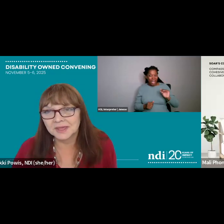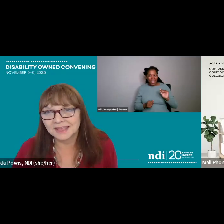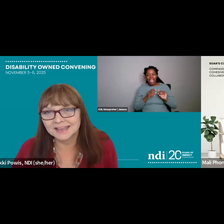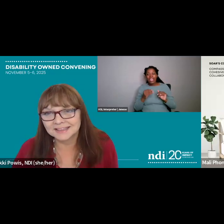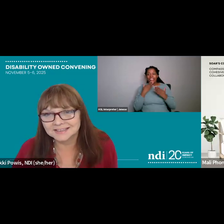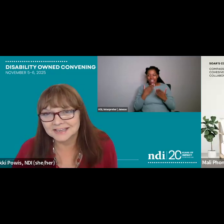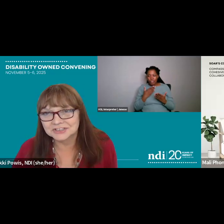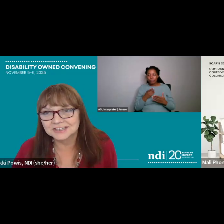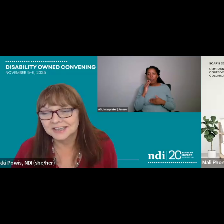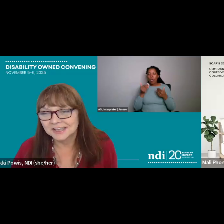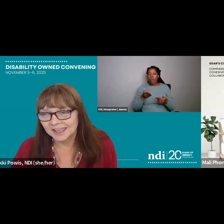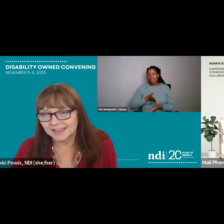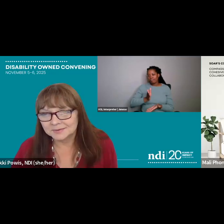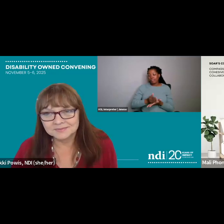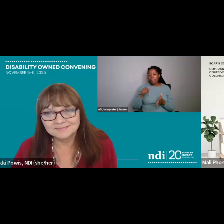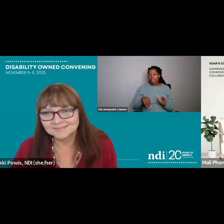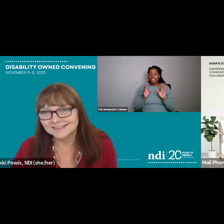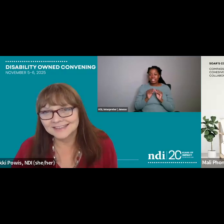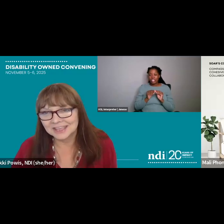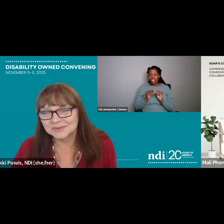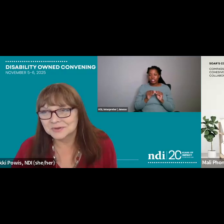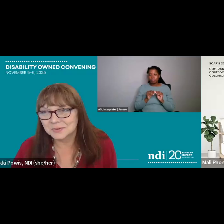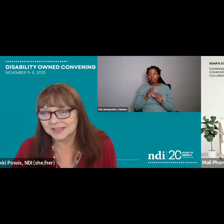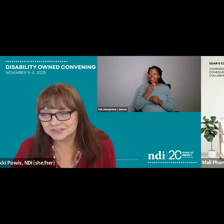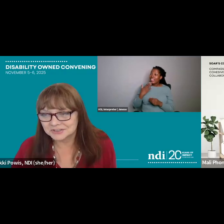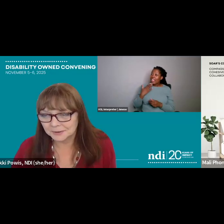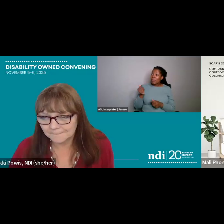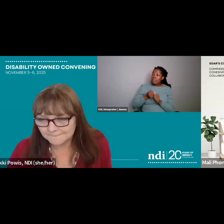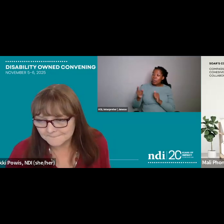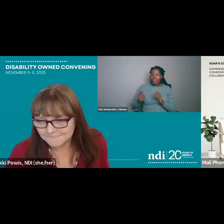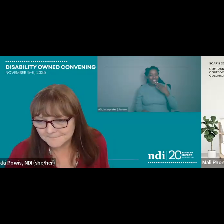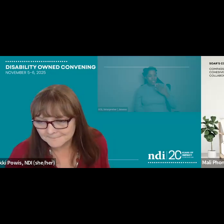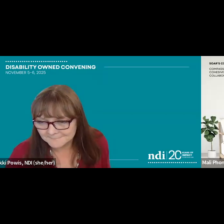We're going to go ahead and end the session. Take care, And everyone. thank you so much. Bye-bye.